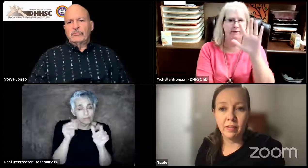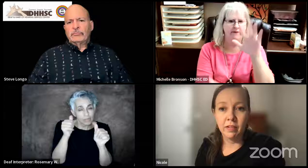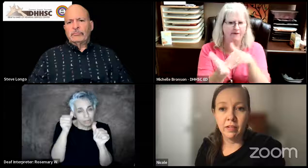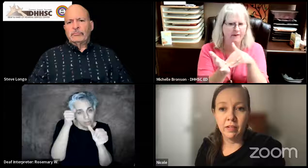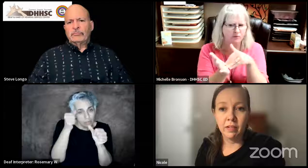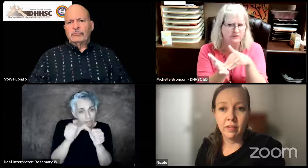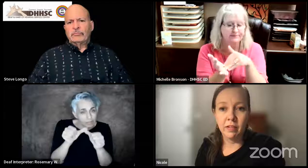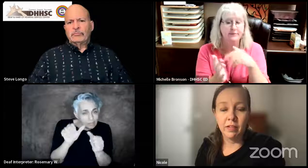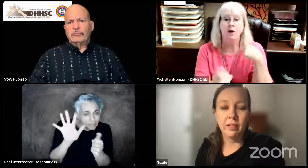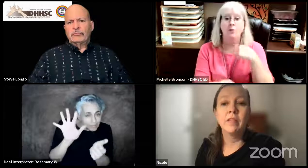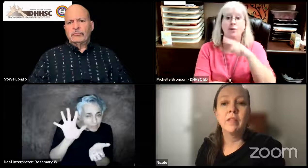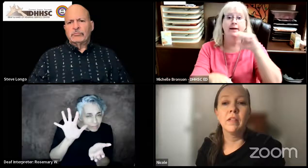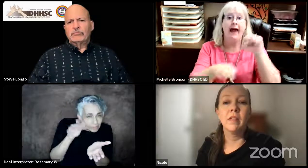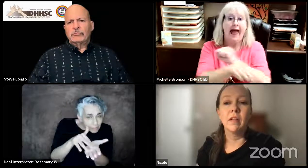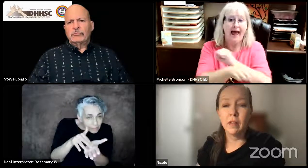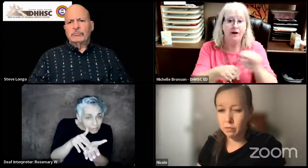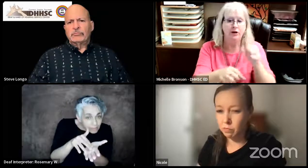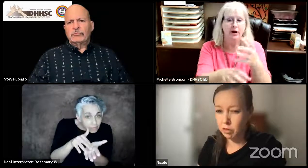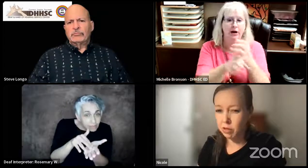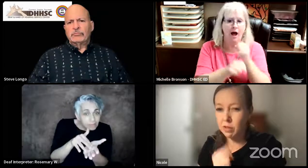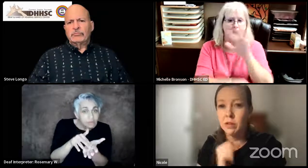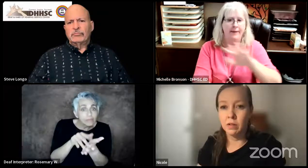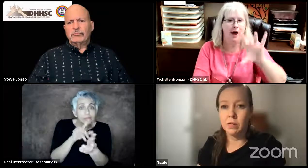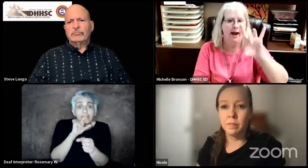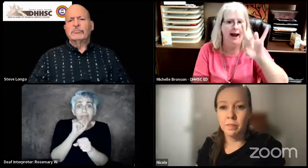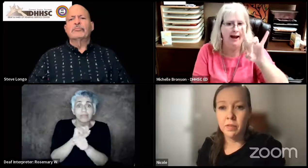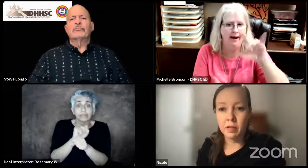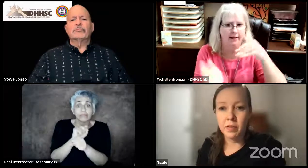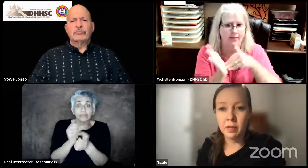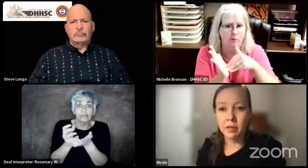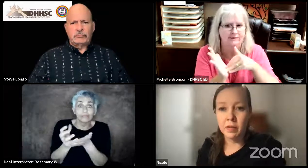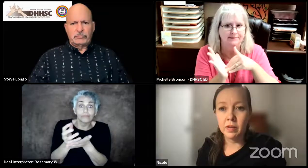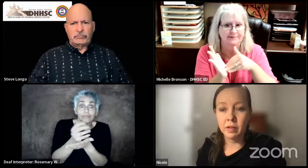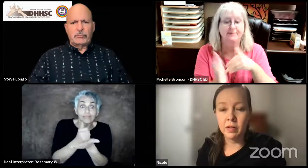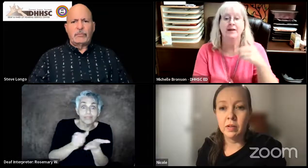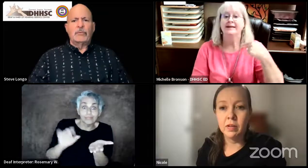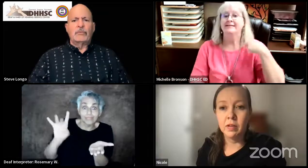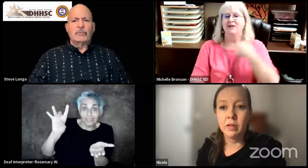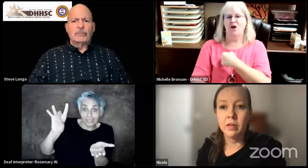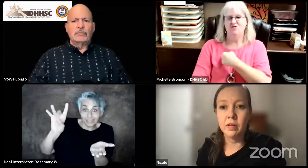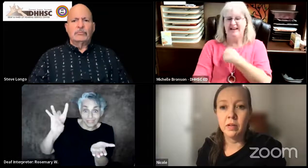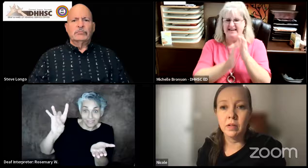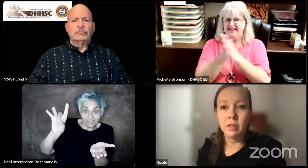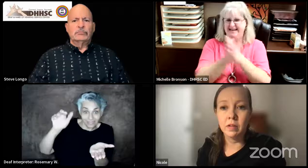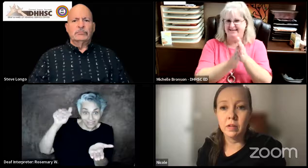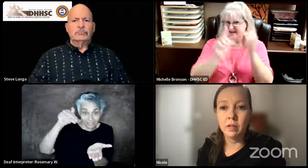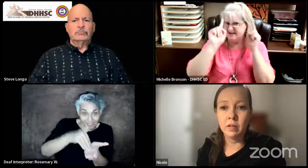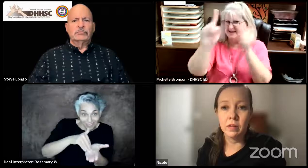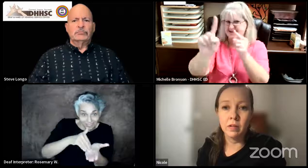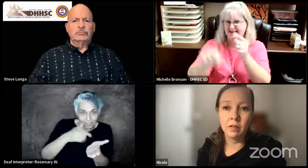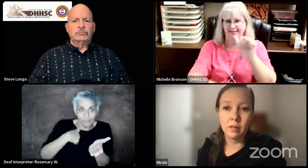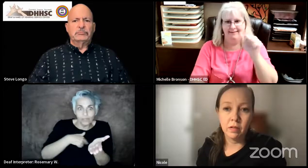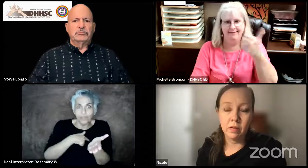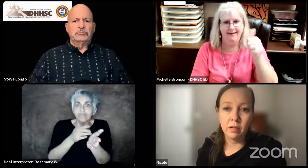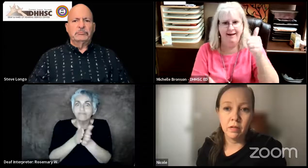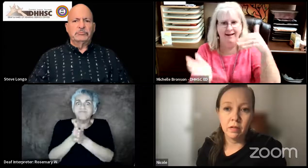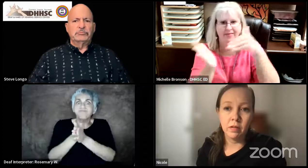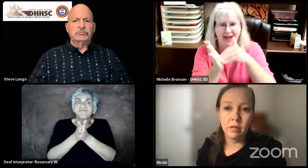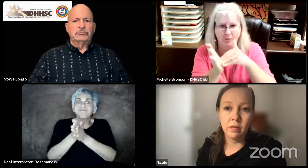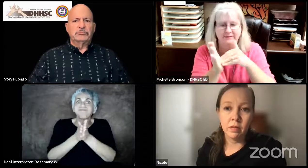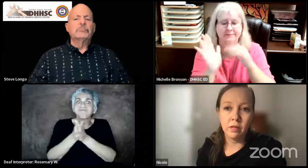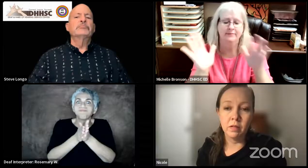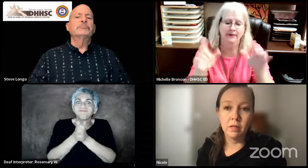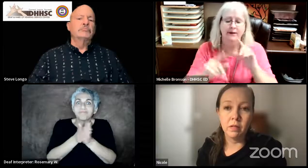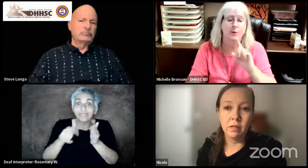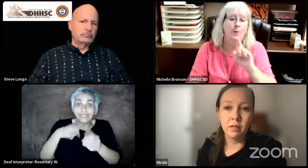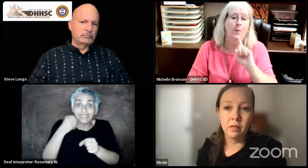Yes, last year, if I remember, it was 5,000 and we actually got about 8,000. So we're really excited